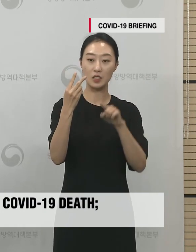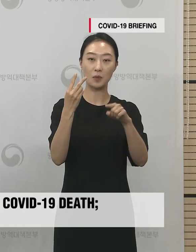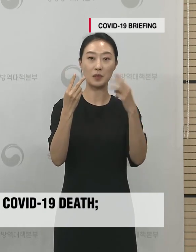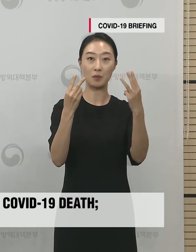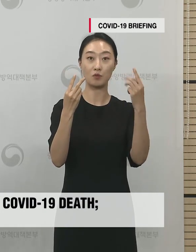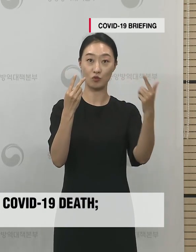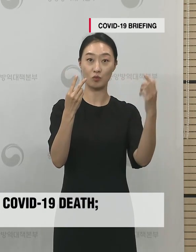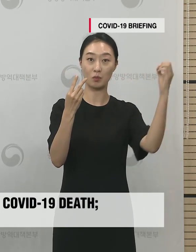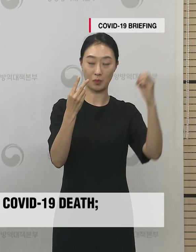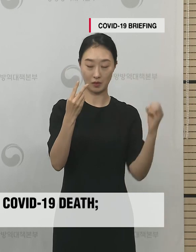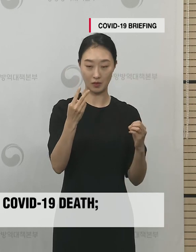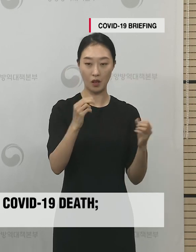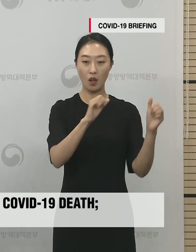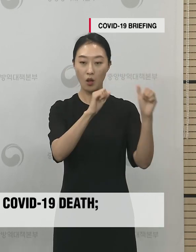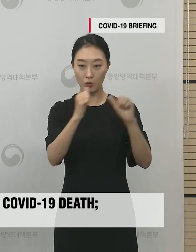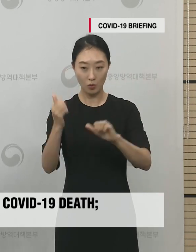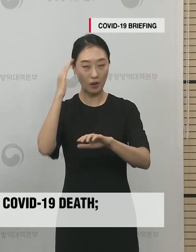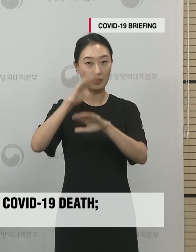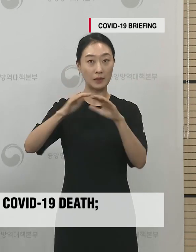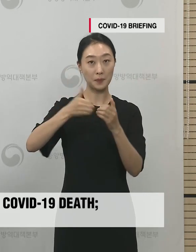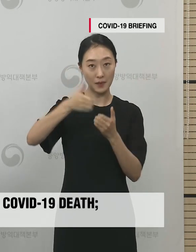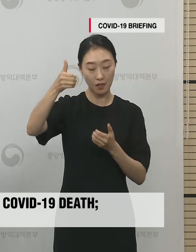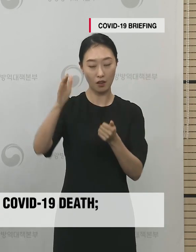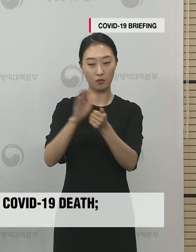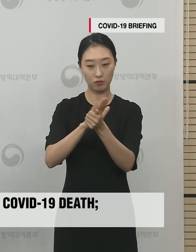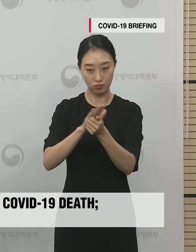272, with the fatality rate standing at